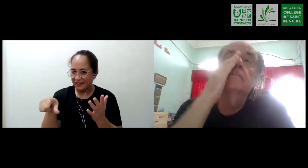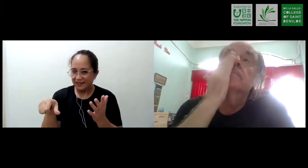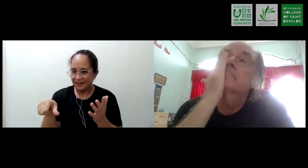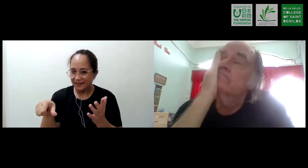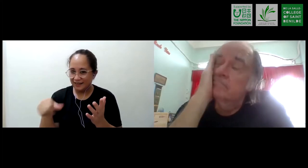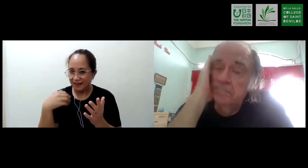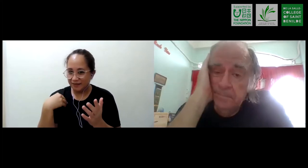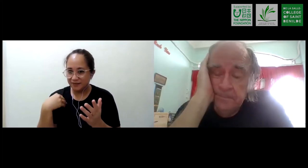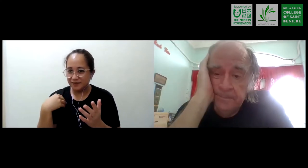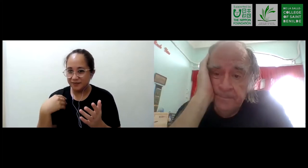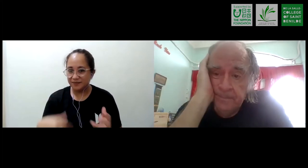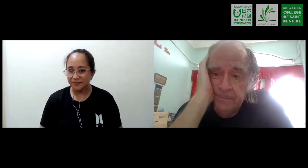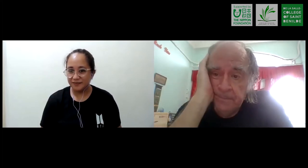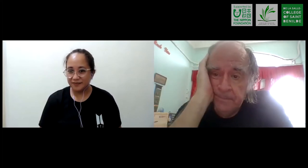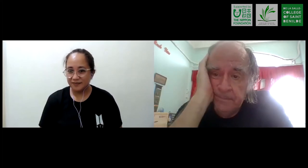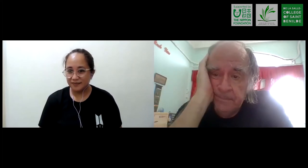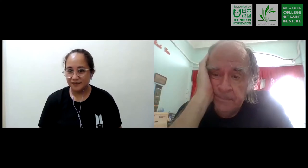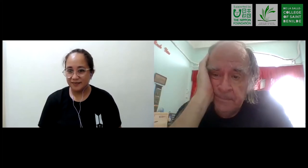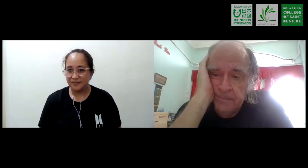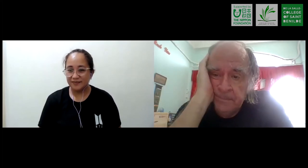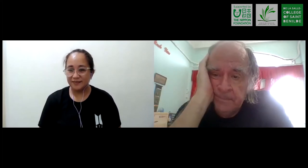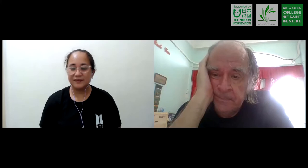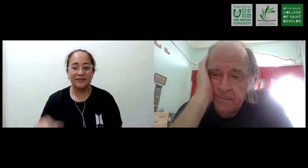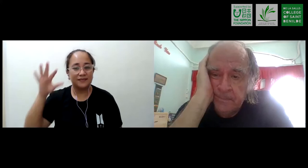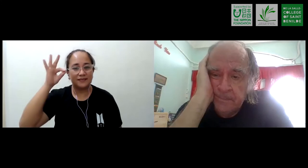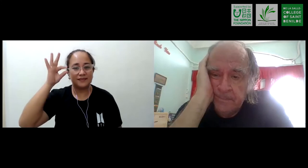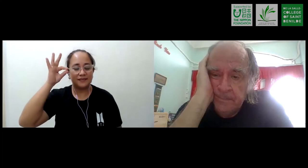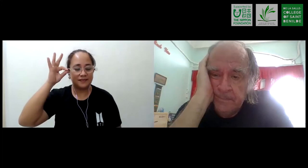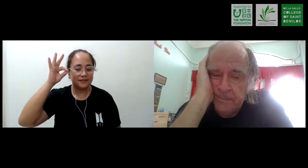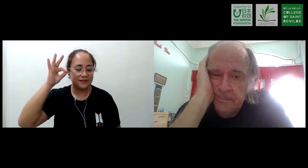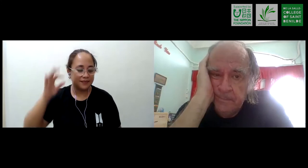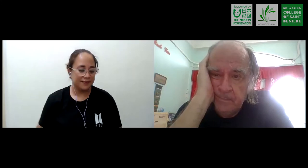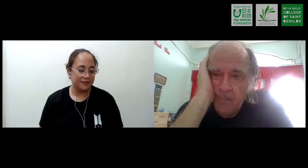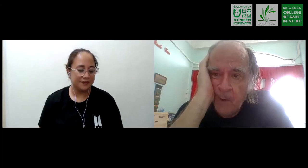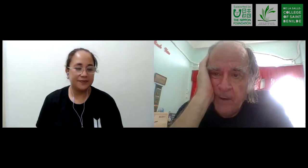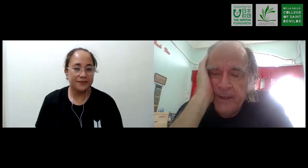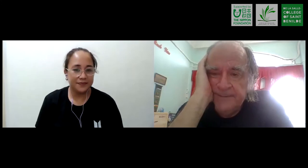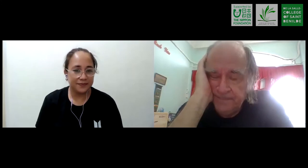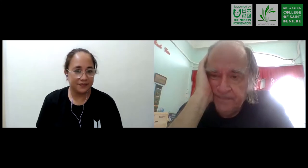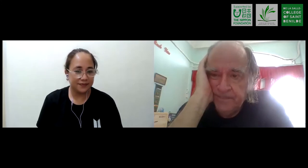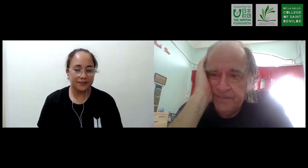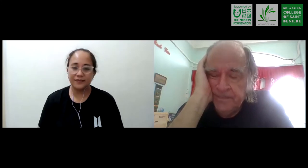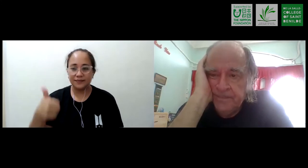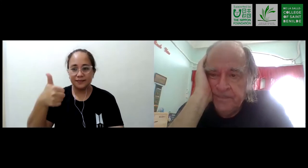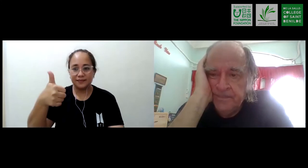This is Jasmine. Okay.